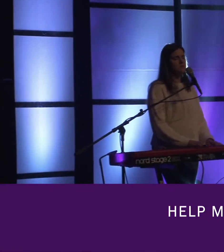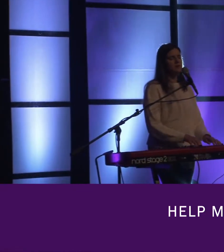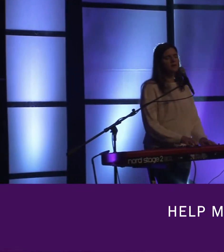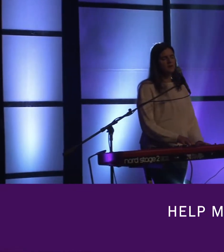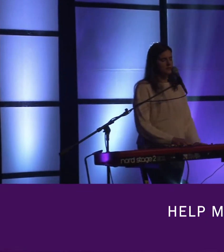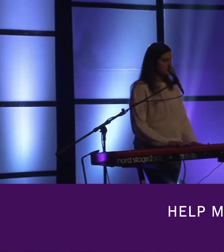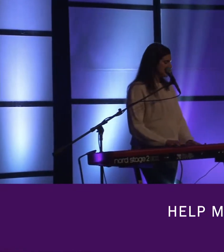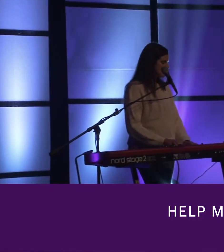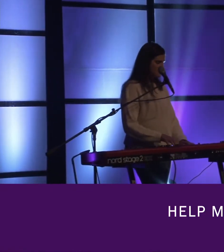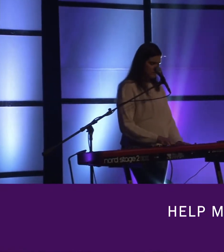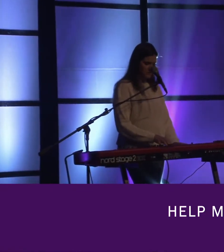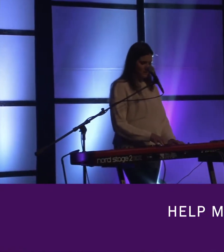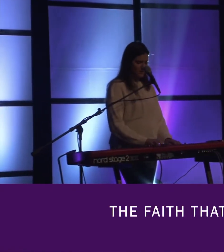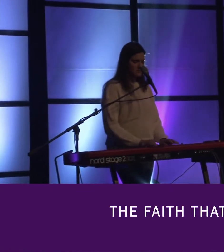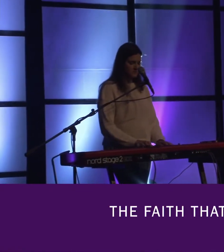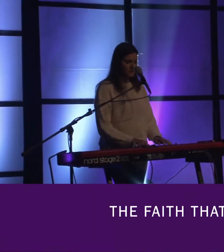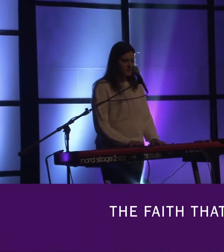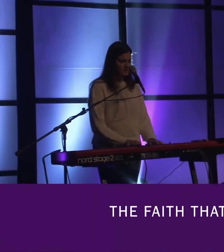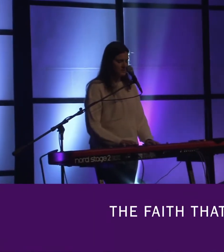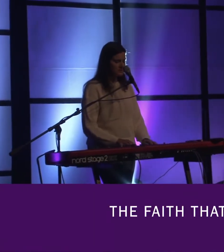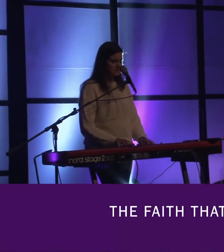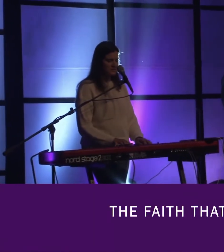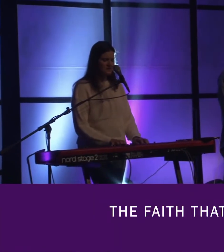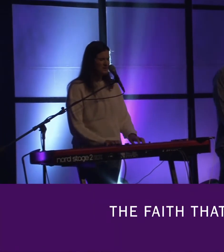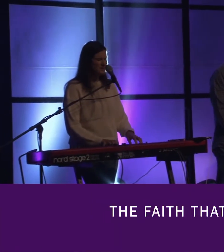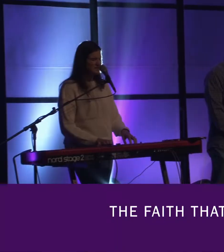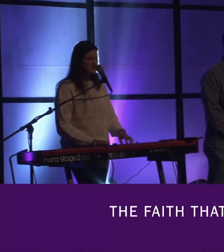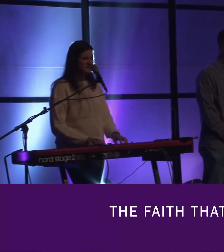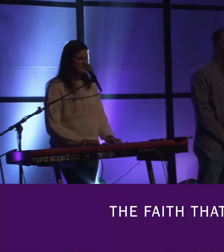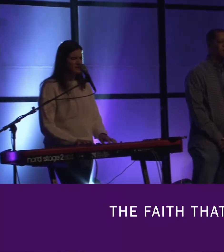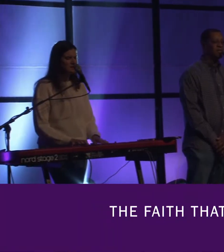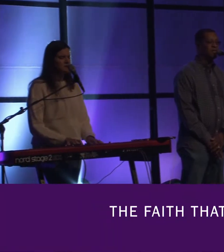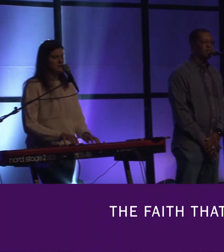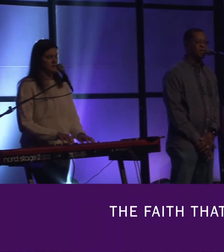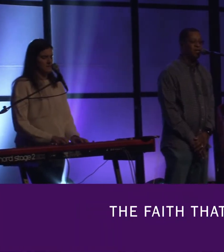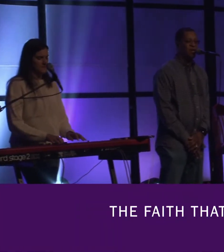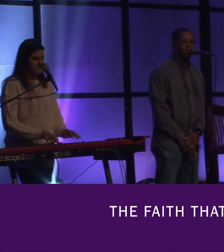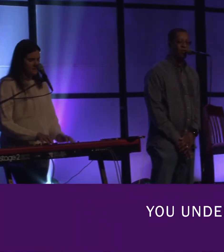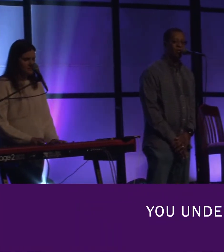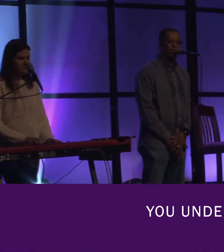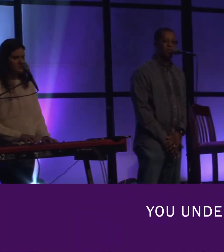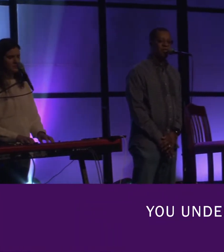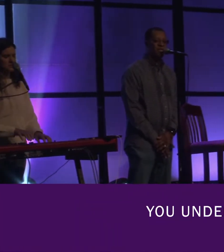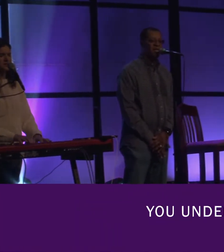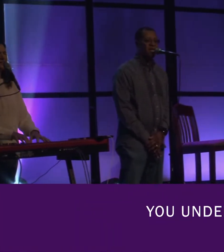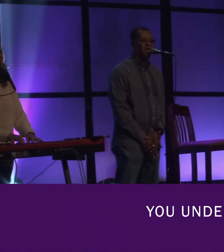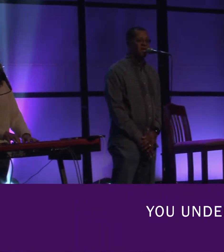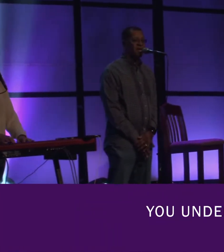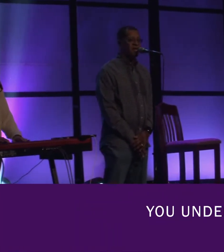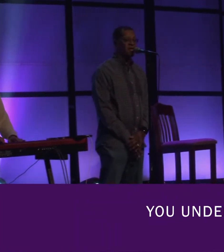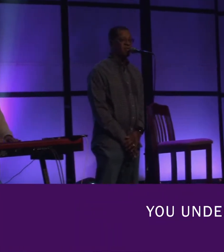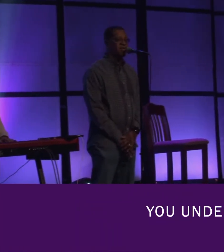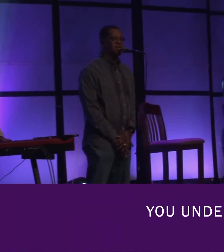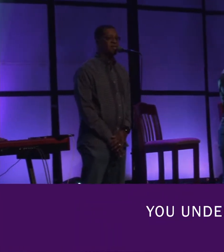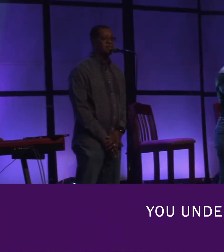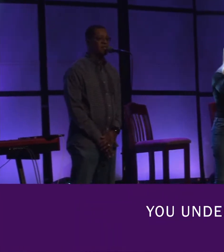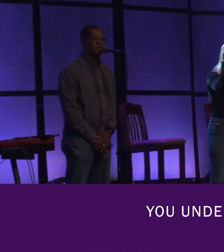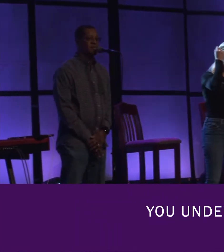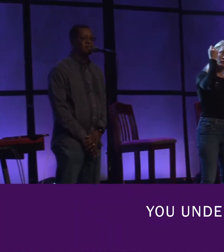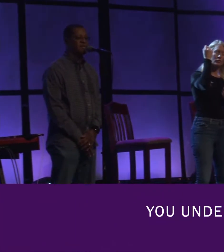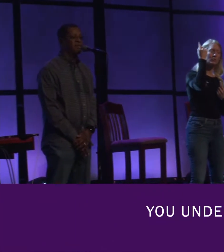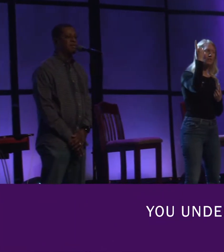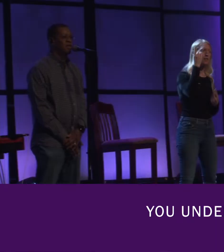Help me reach the faith that's underneath. You understand